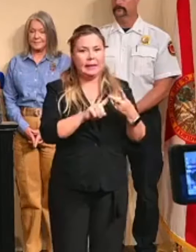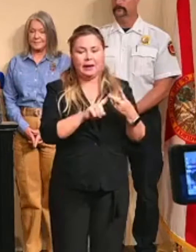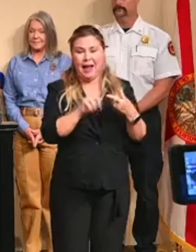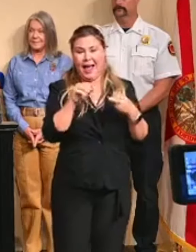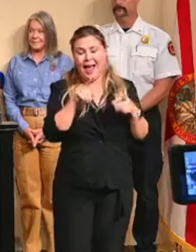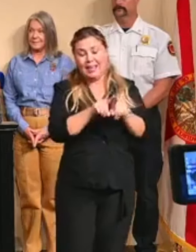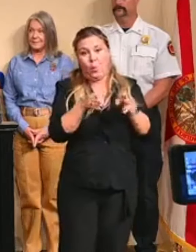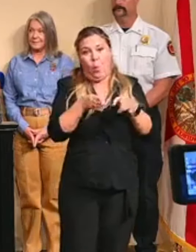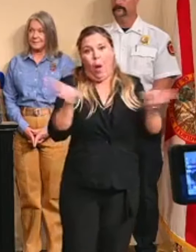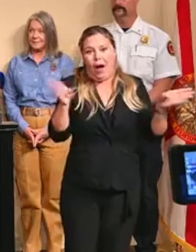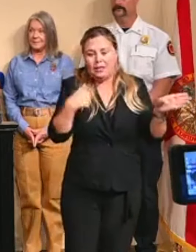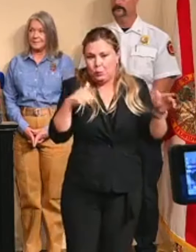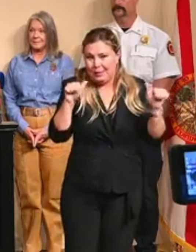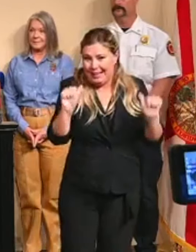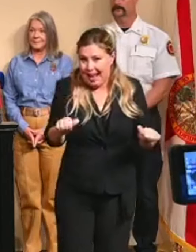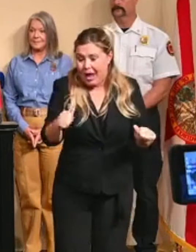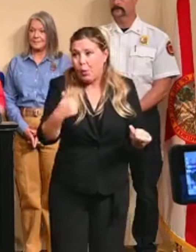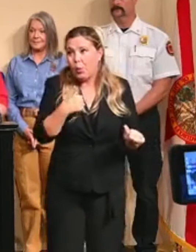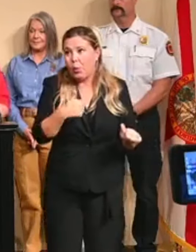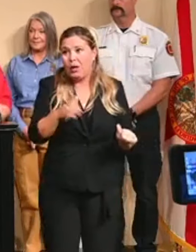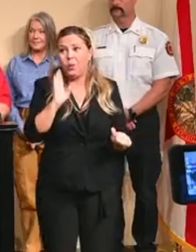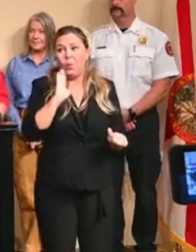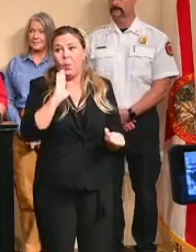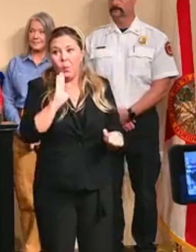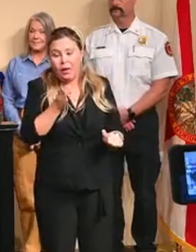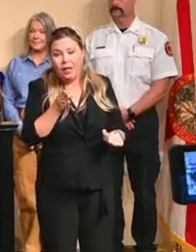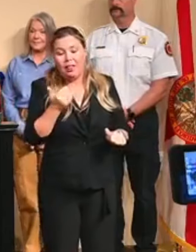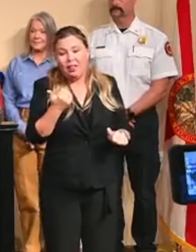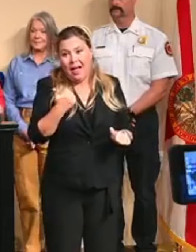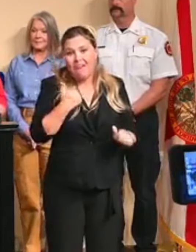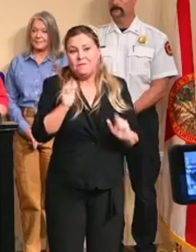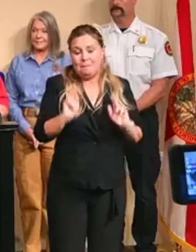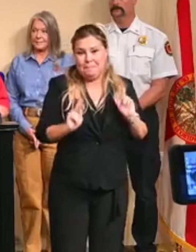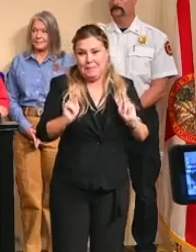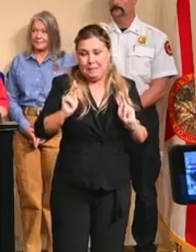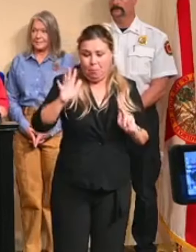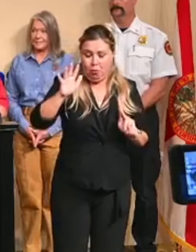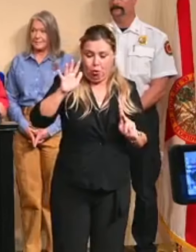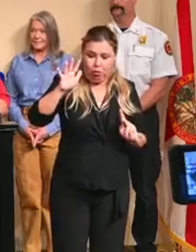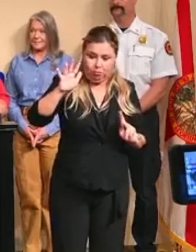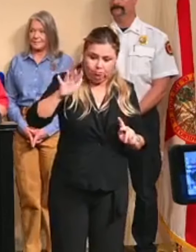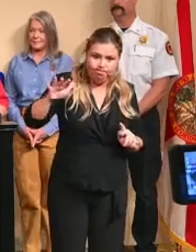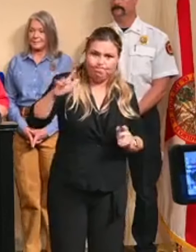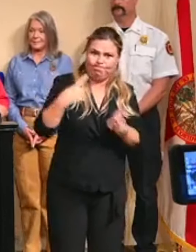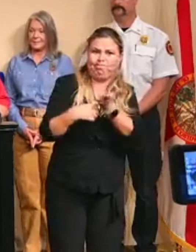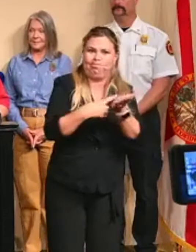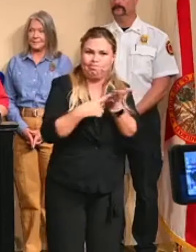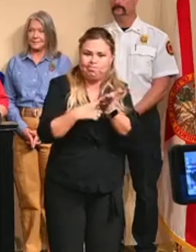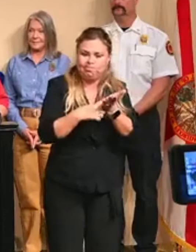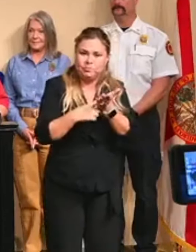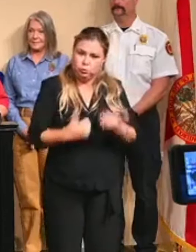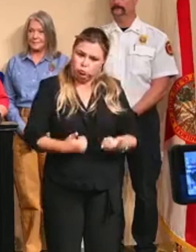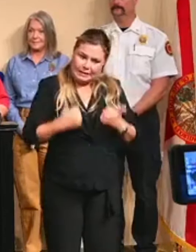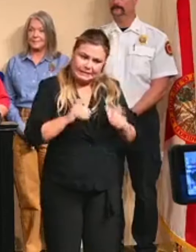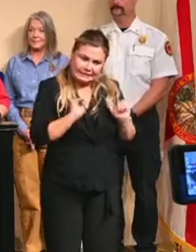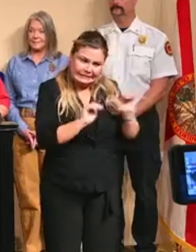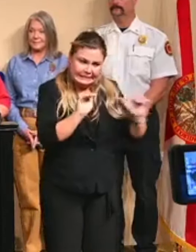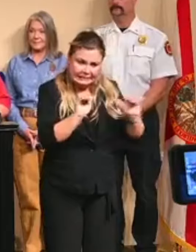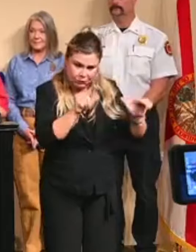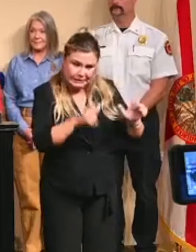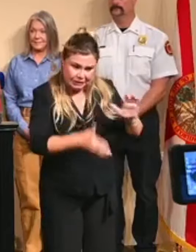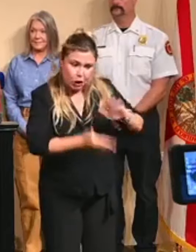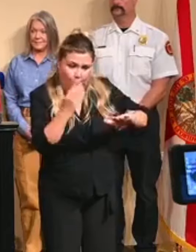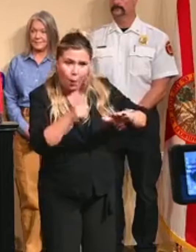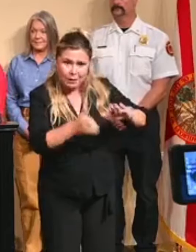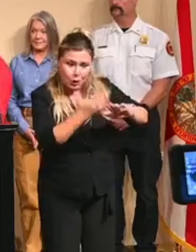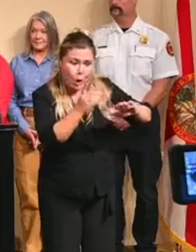we can. We will have, again, people out there talking to residents, trying to get the word out.